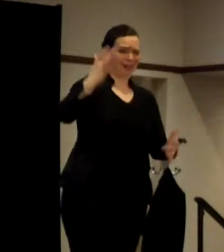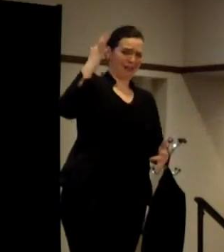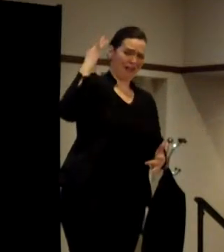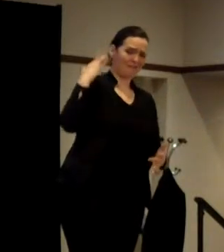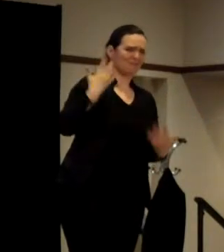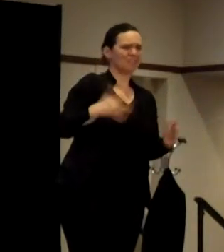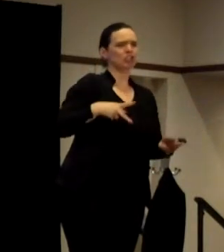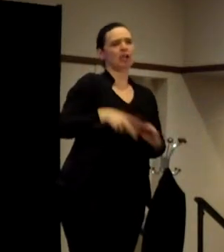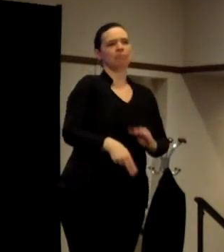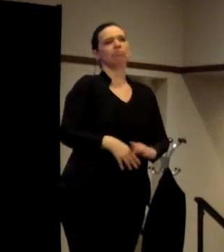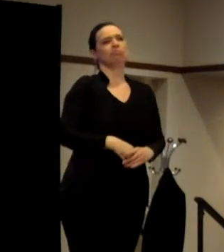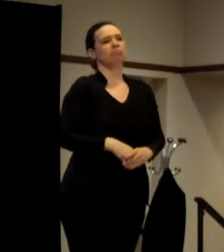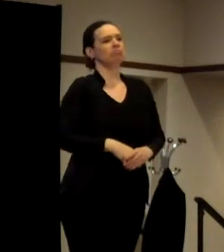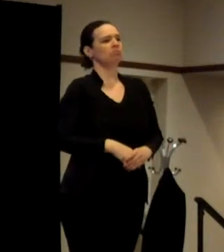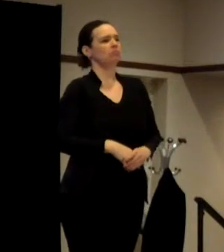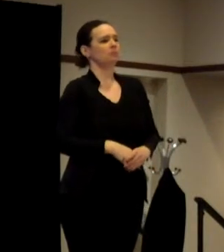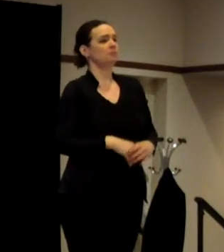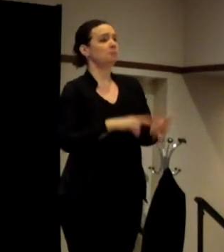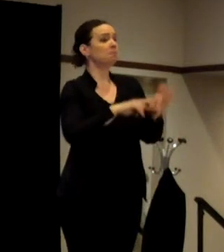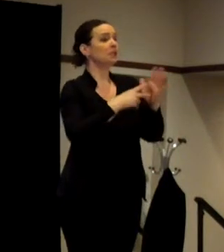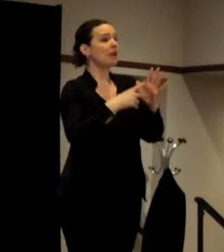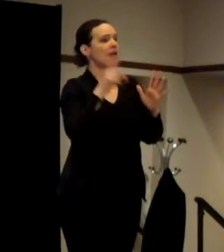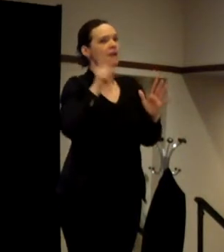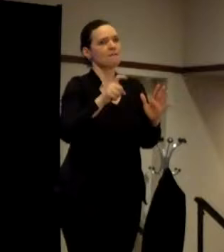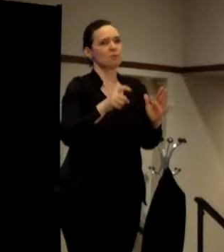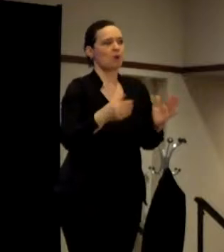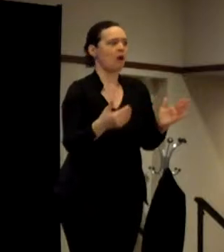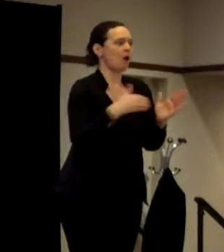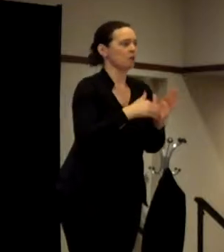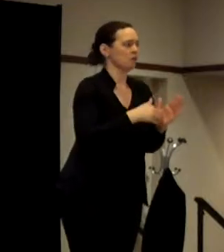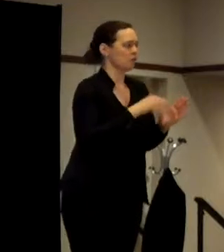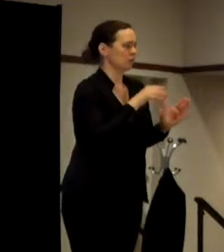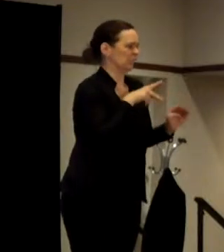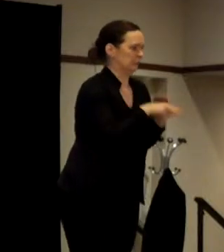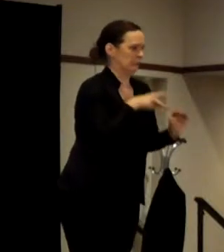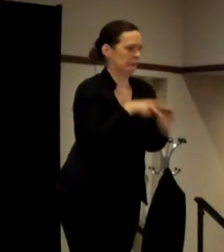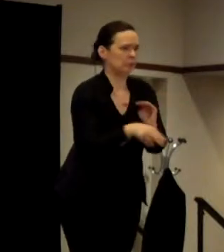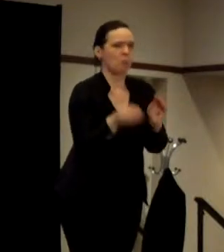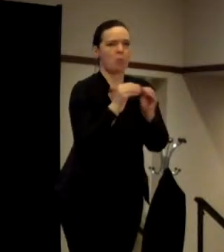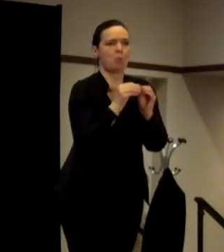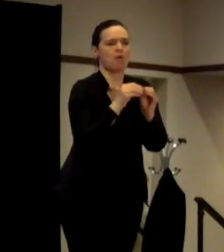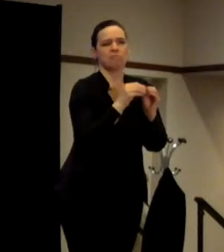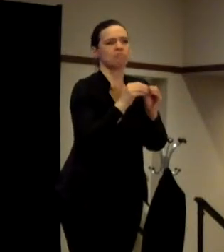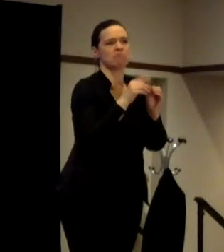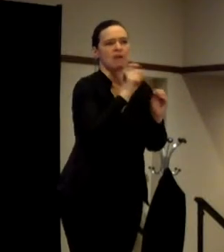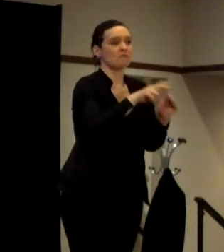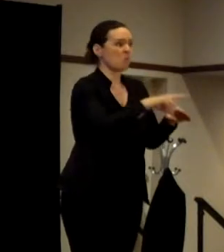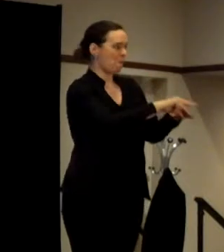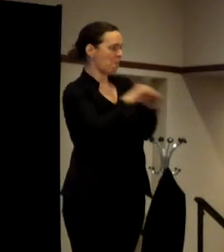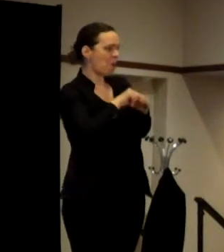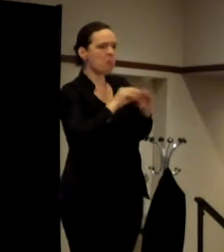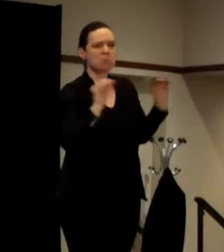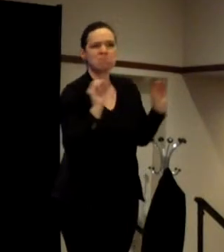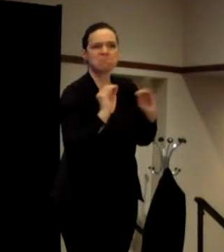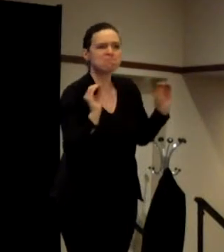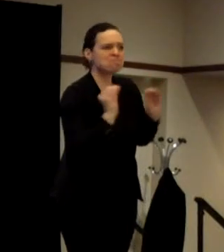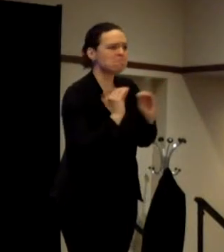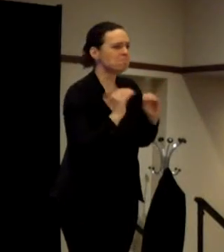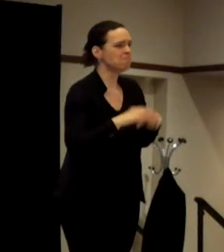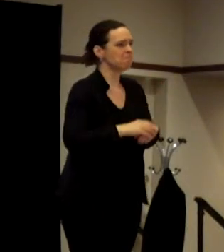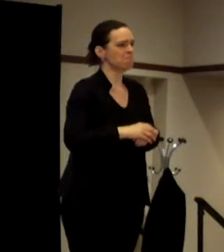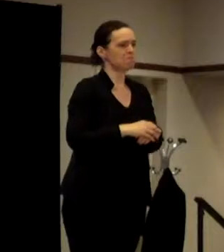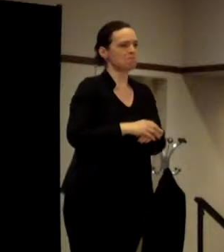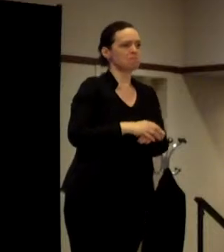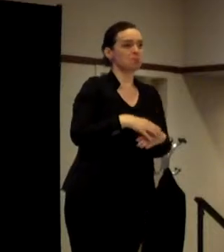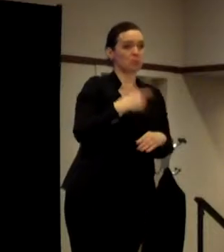or operating like other municipalities did when they're waiting for help. So now we're in a better position now